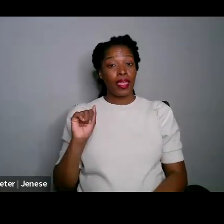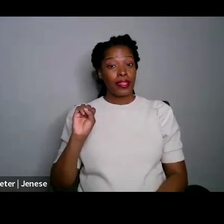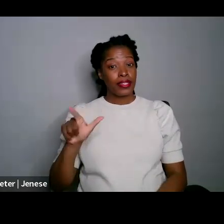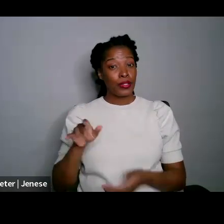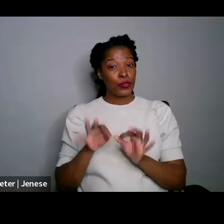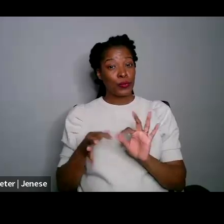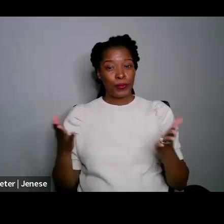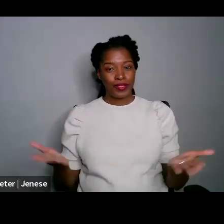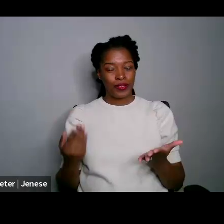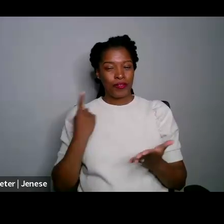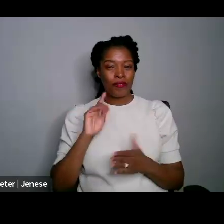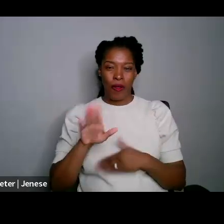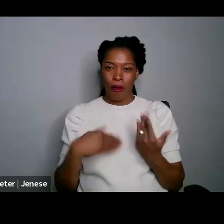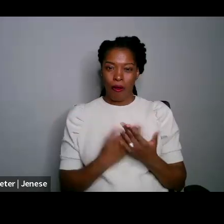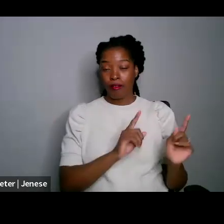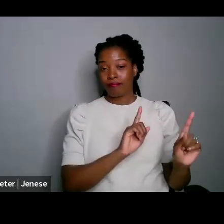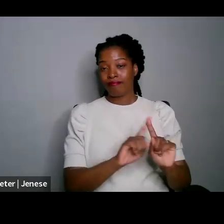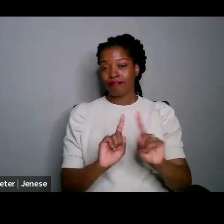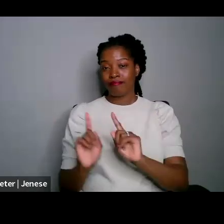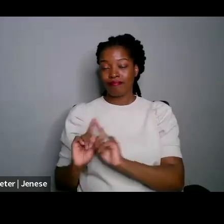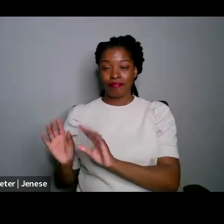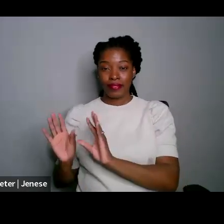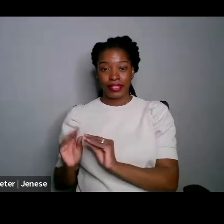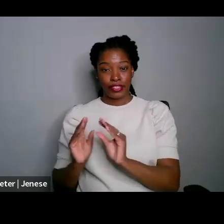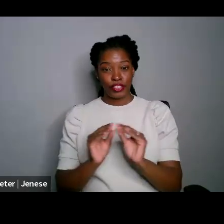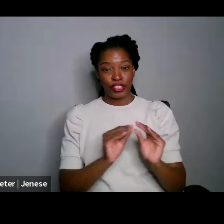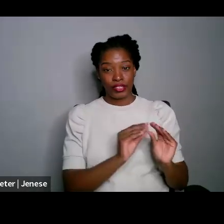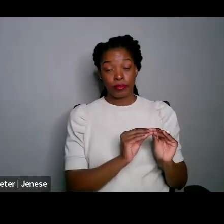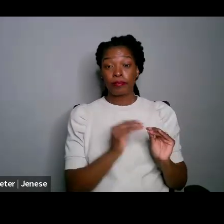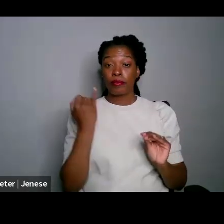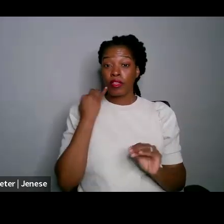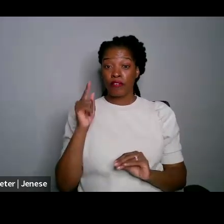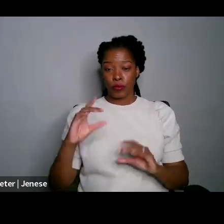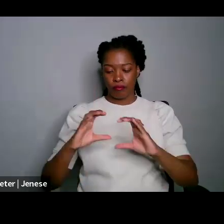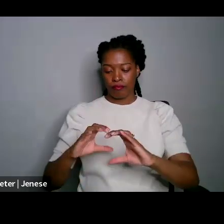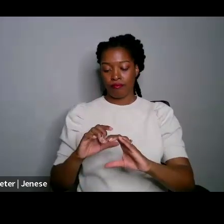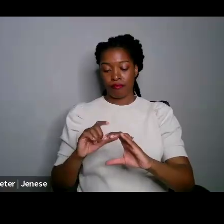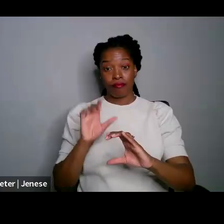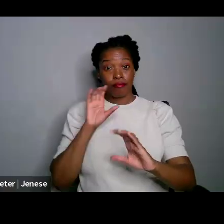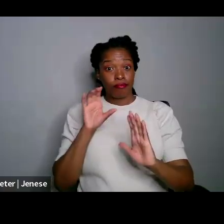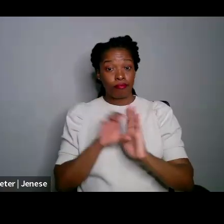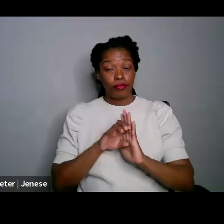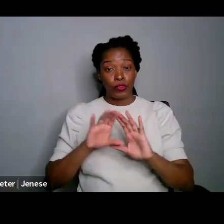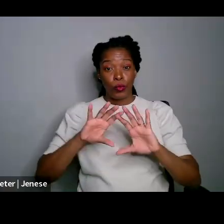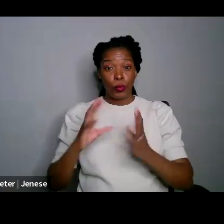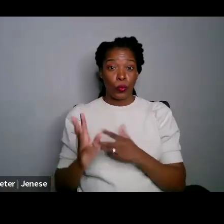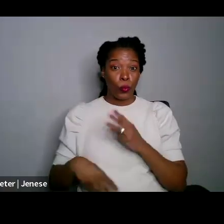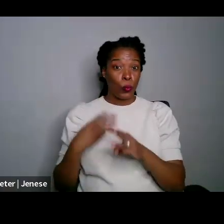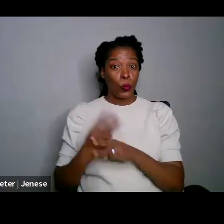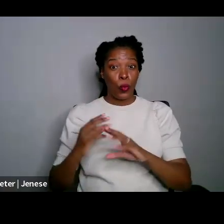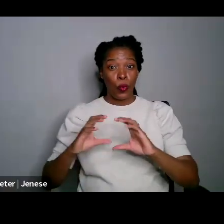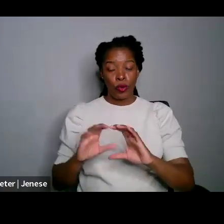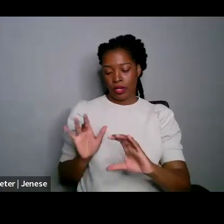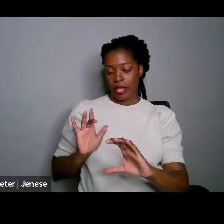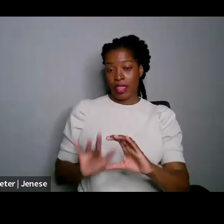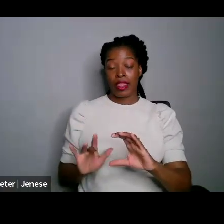all sessions. And if you click on interpretation on the bottom menu and select American Sign Language, you